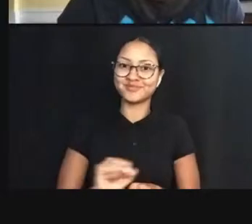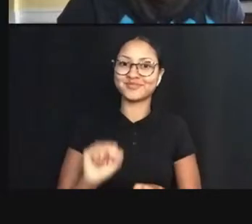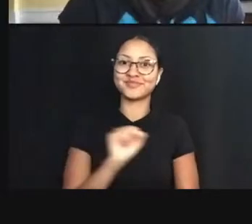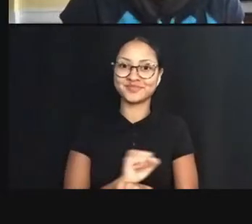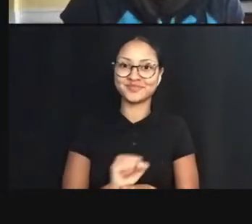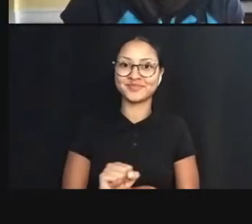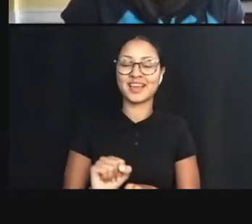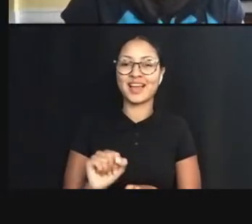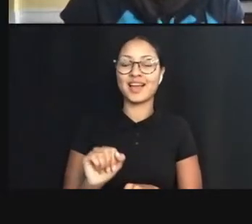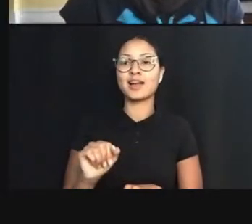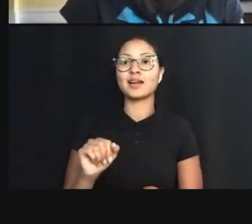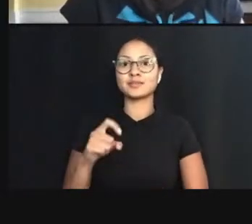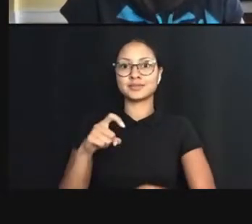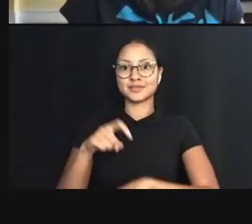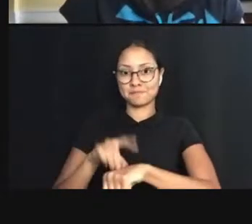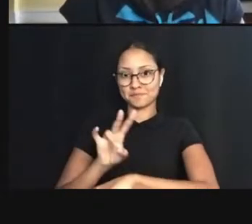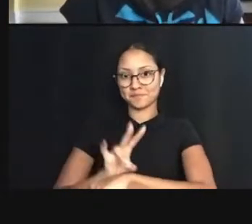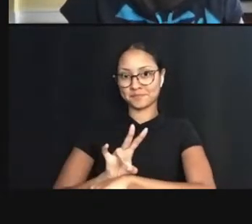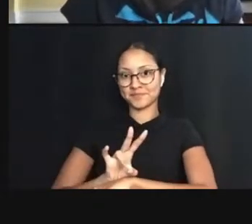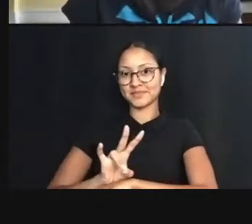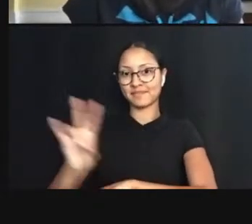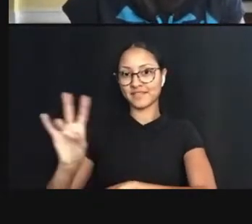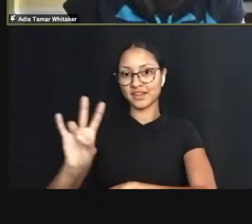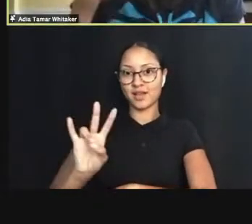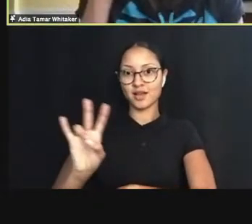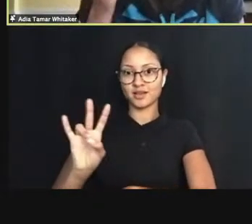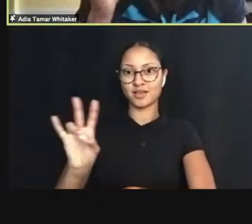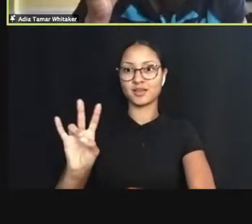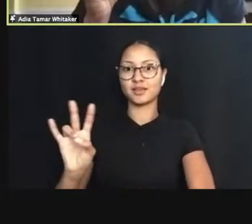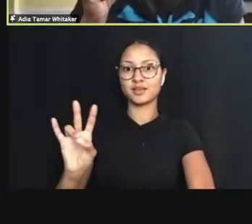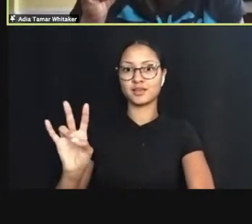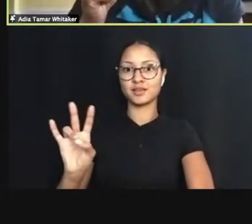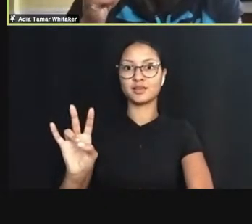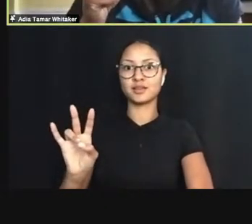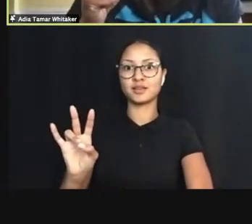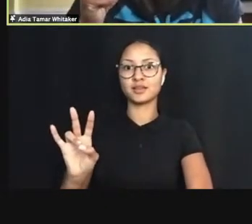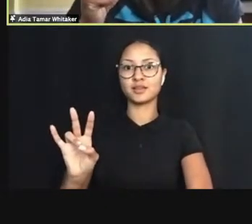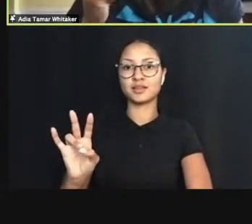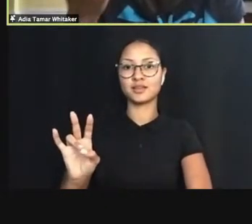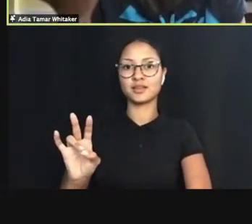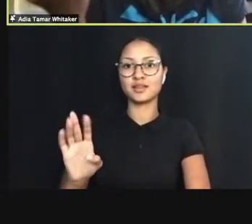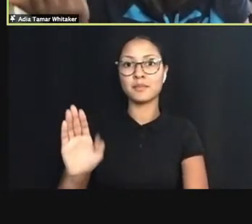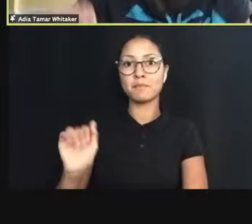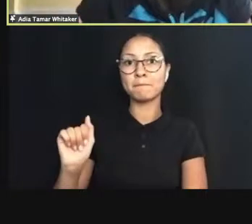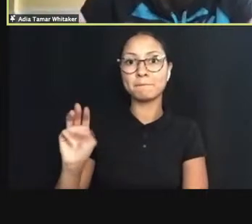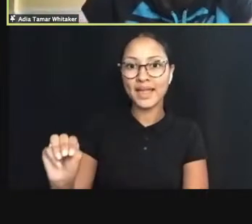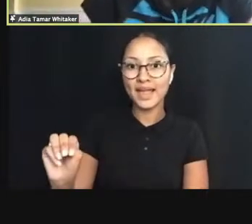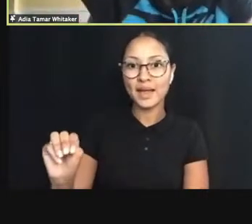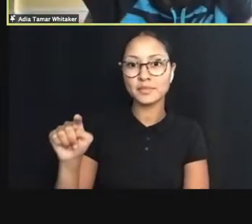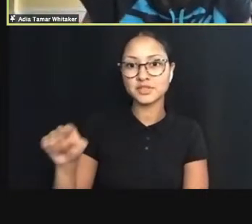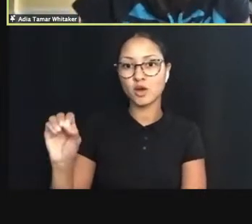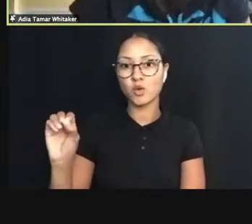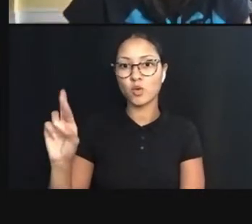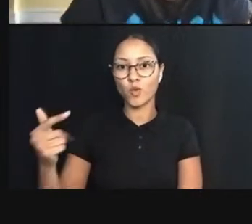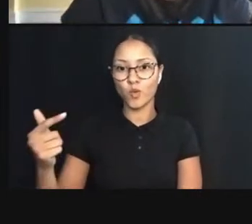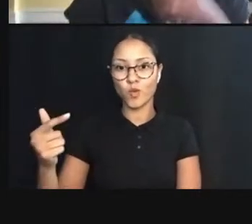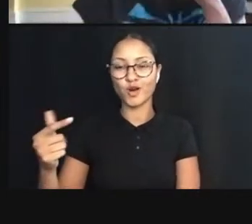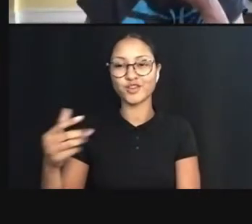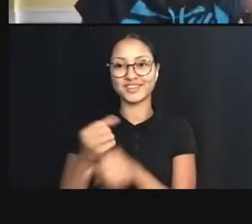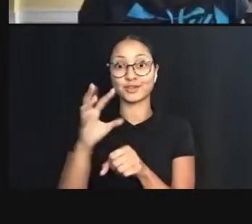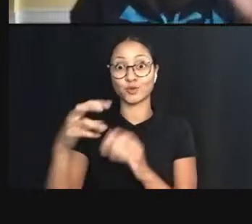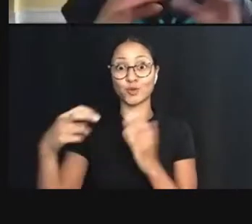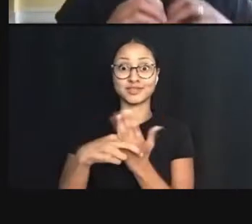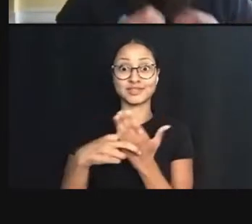7 o'clock. It's at 7 o'clock. BAM.org to get your ticket. Get it. Sorry,